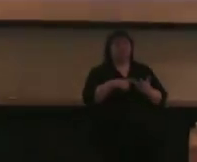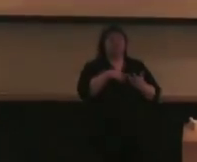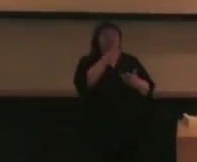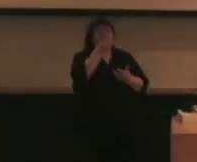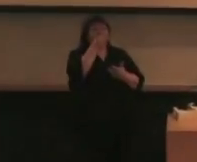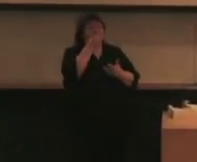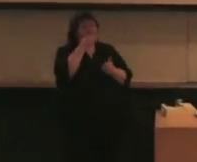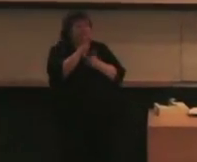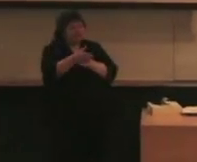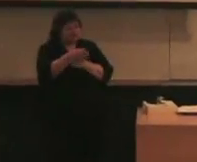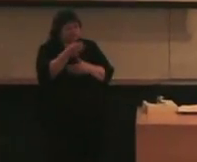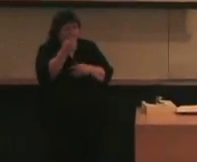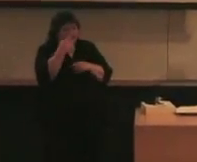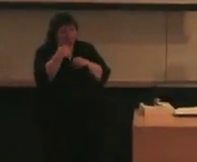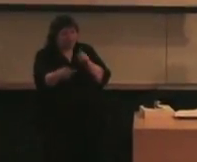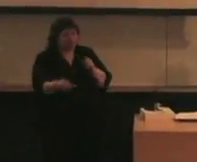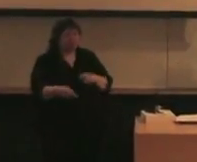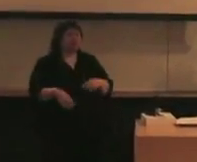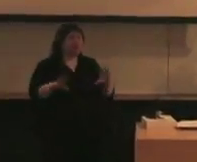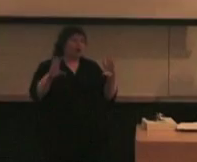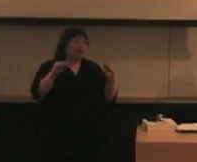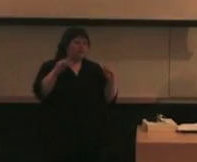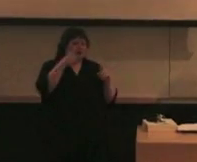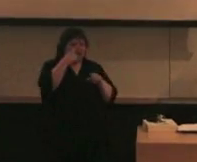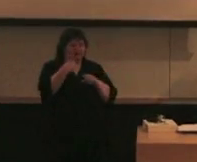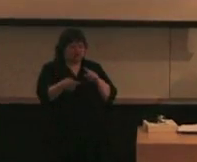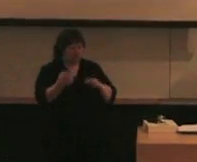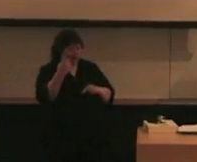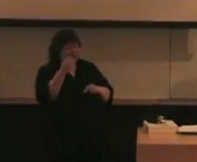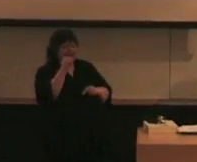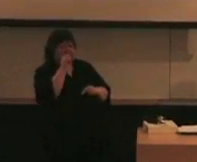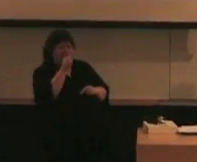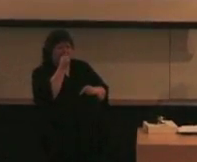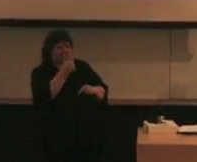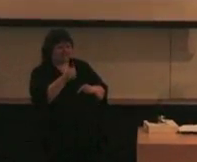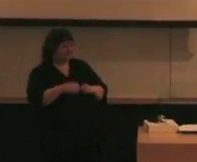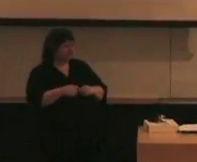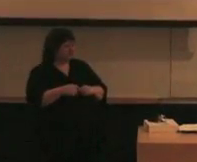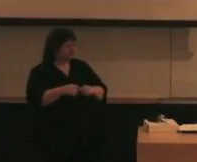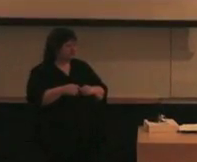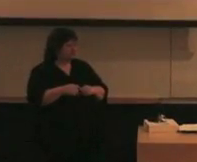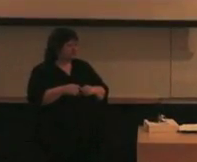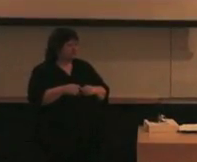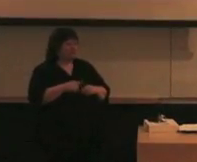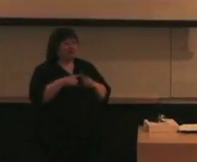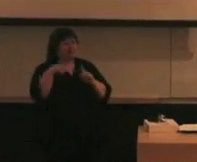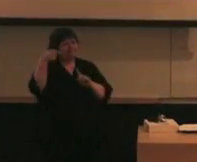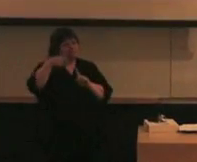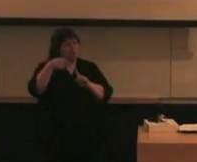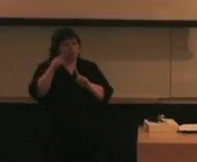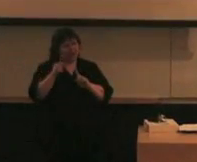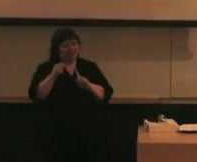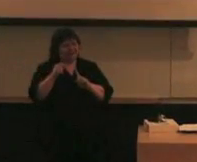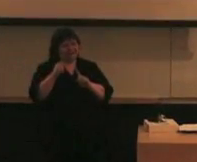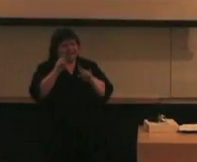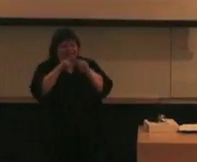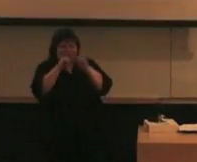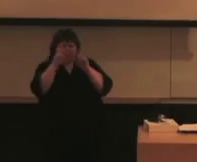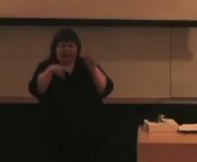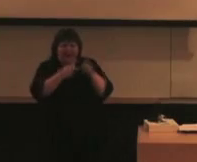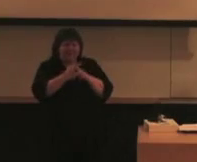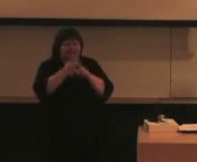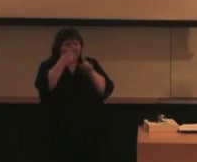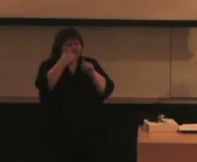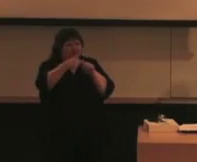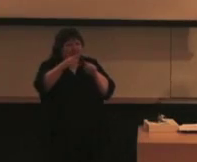seafood allergy? There was one that's missing here, it's nut allergy. Anyways, bottom line is, there's different types of allergies